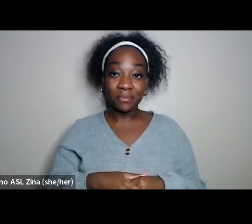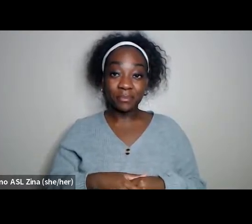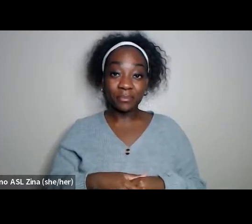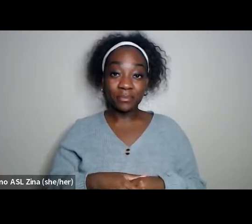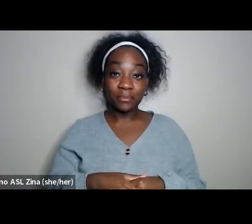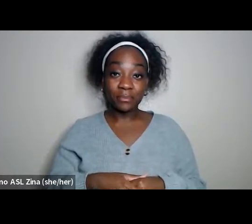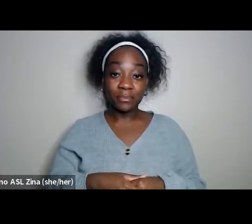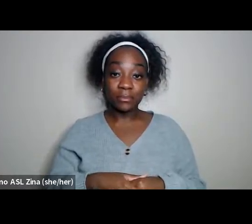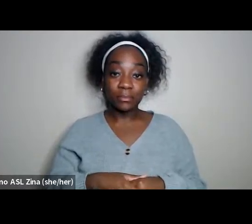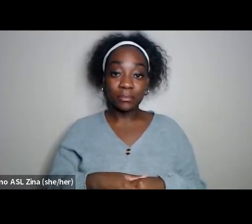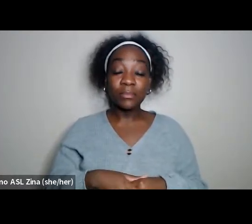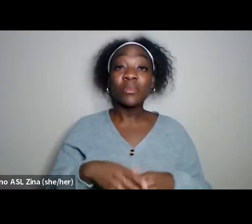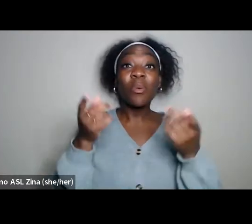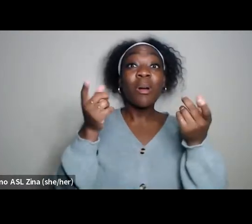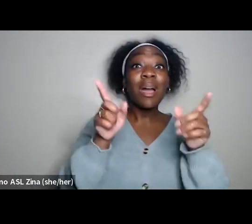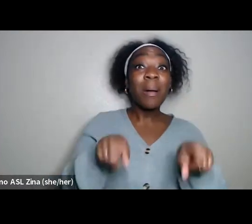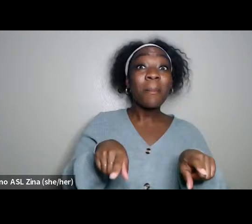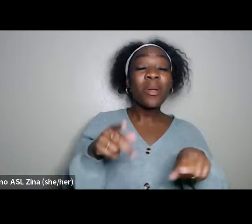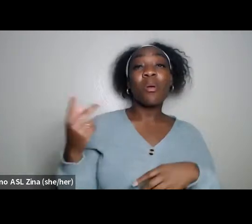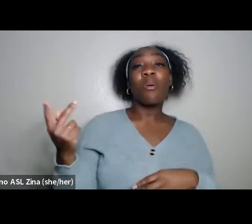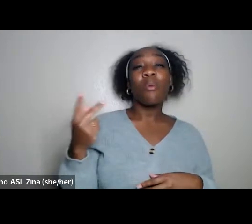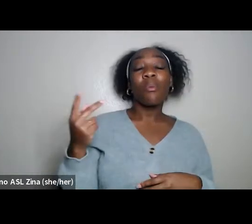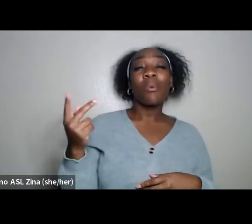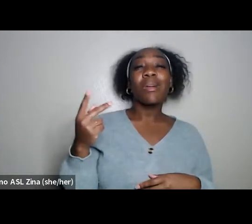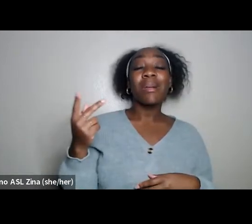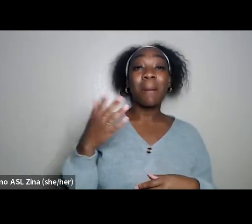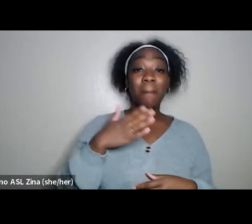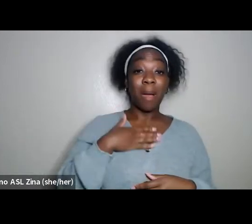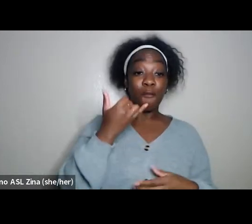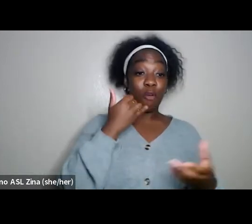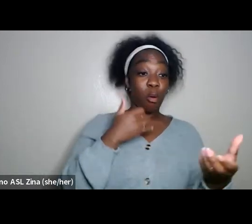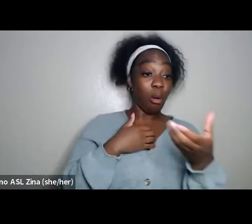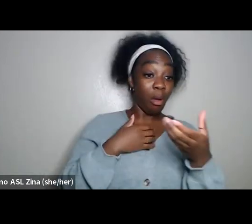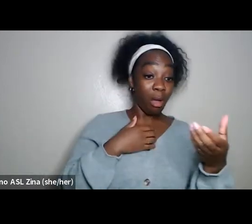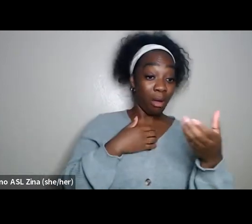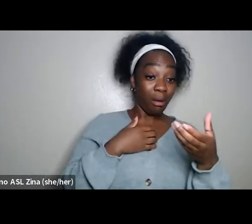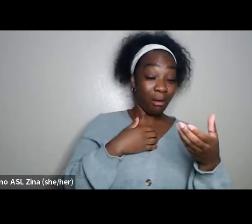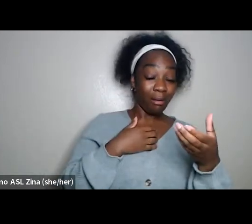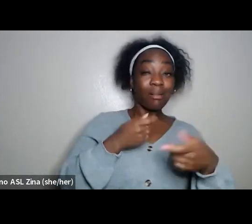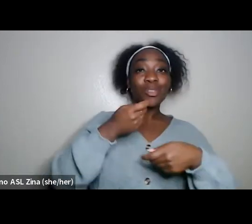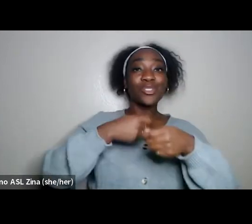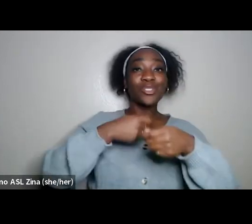What happened, Melina, is that we switched from my hand phone to the computer,